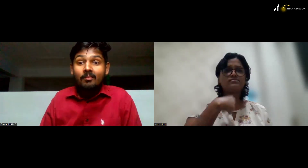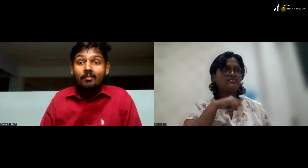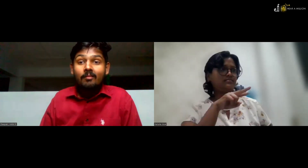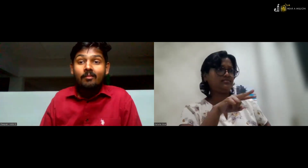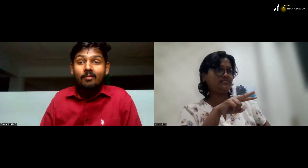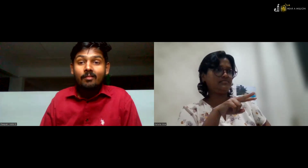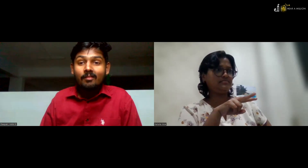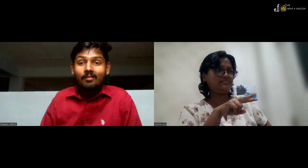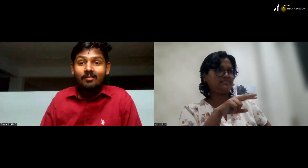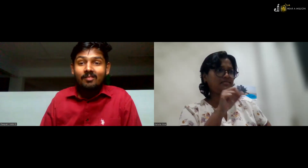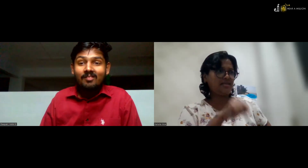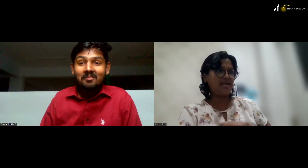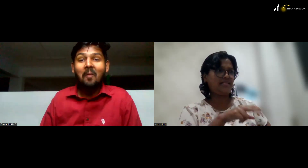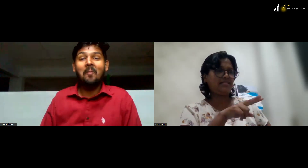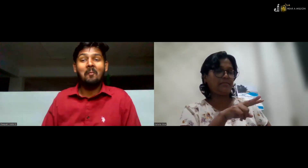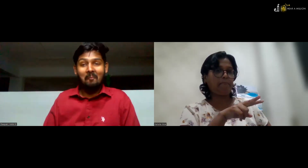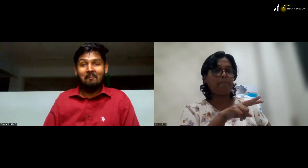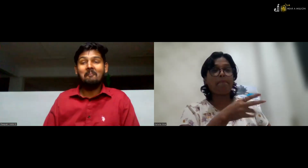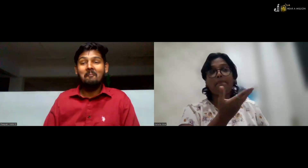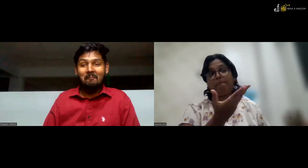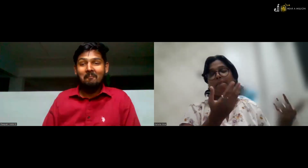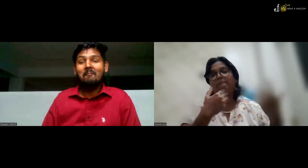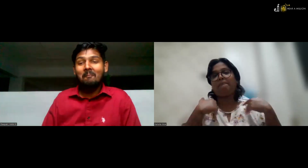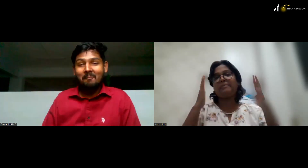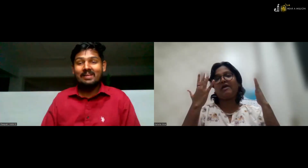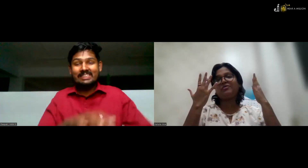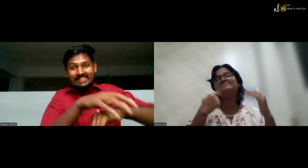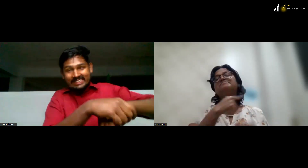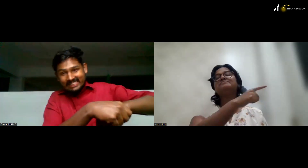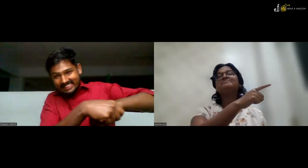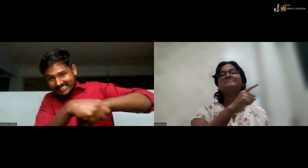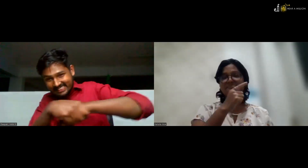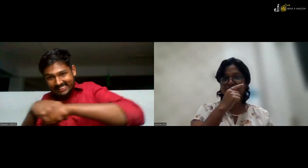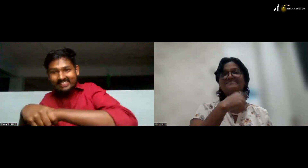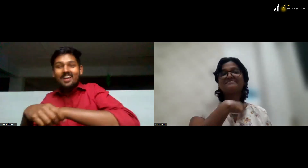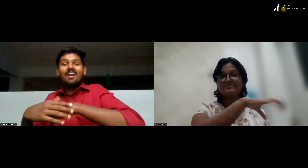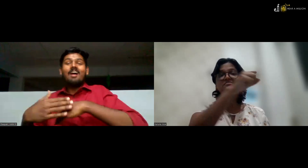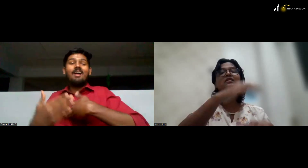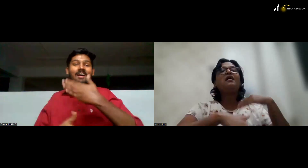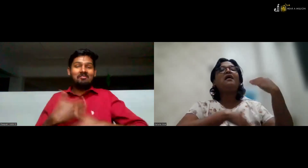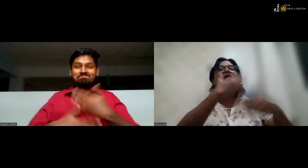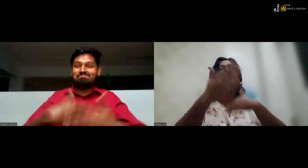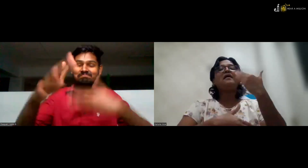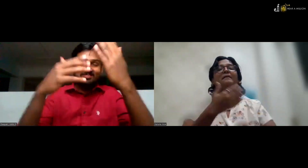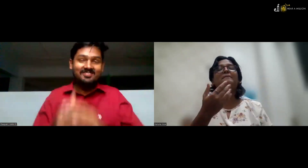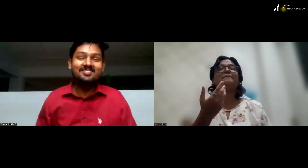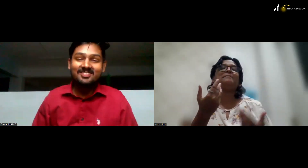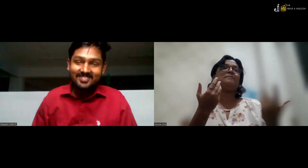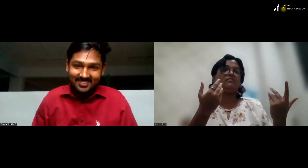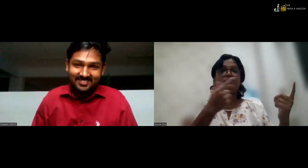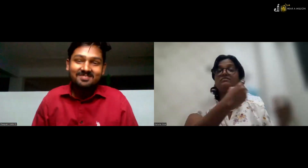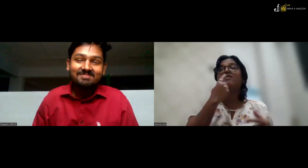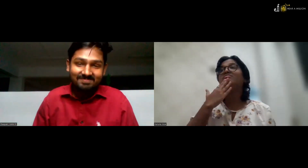they said they want to go again, and I saw that they went on solo trip again and again. So that was the applauding part for